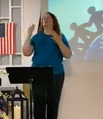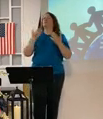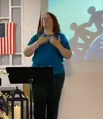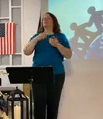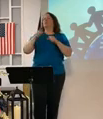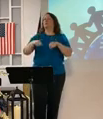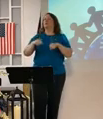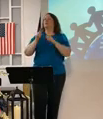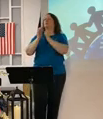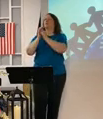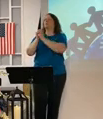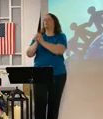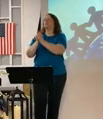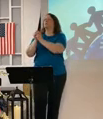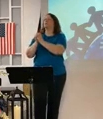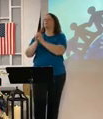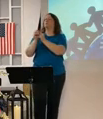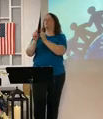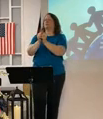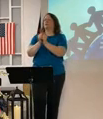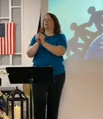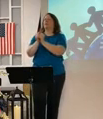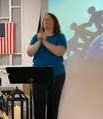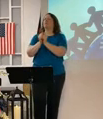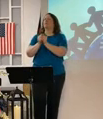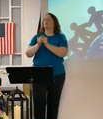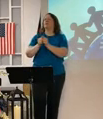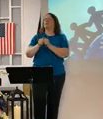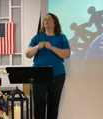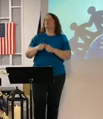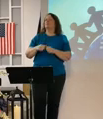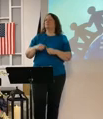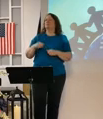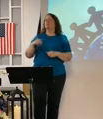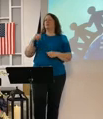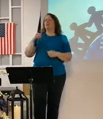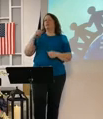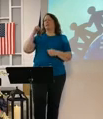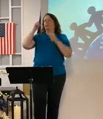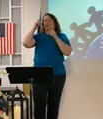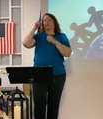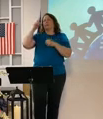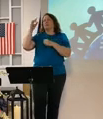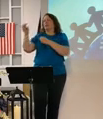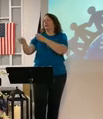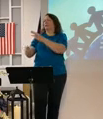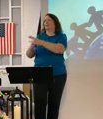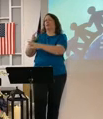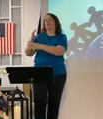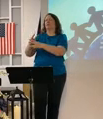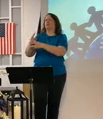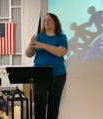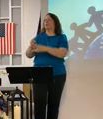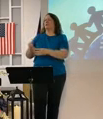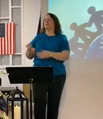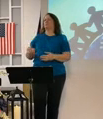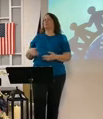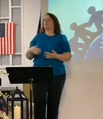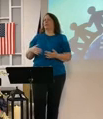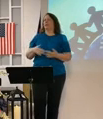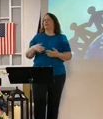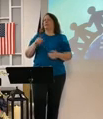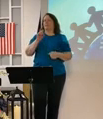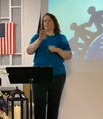worship together in your house, that we can hear about what you're doing across the world, that we can sing these songs in Turkish today,